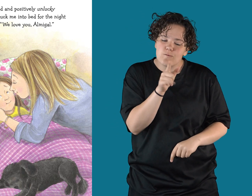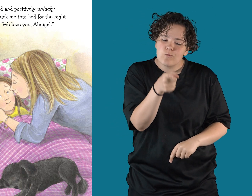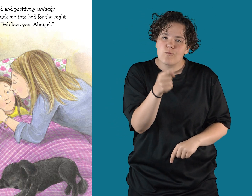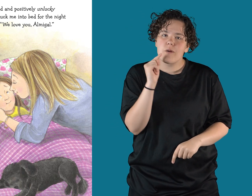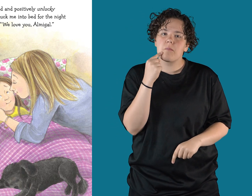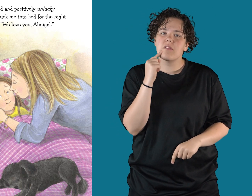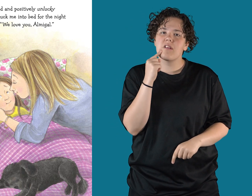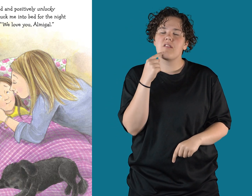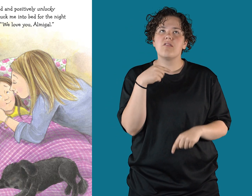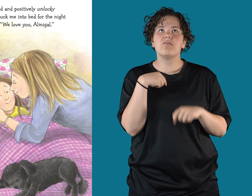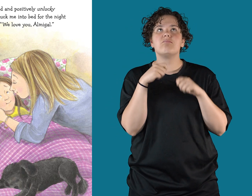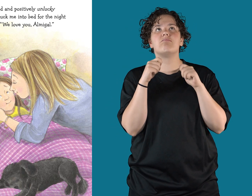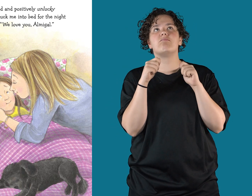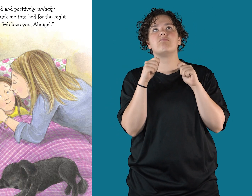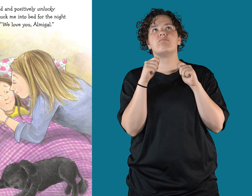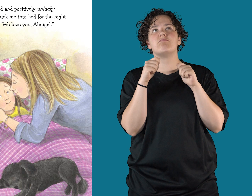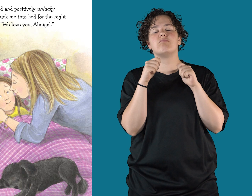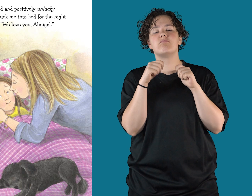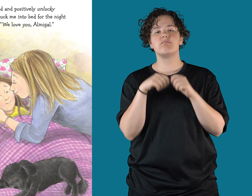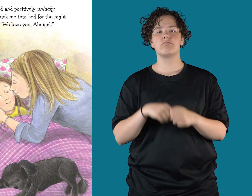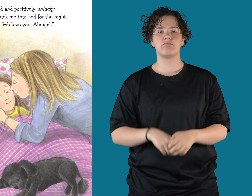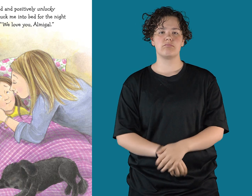them say, "We love you, Almigal."